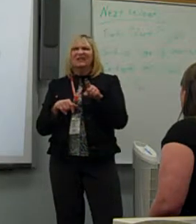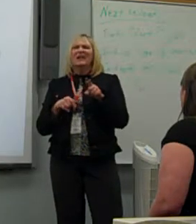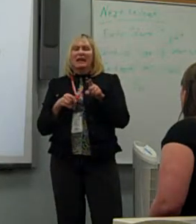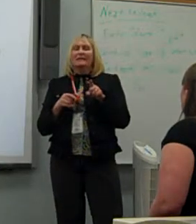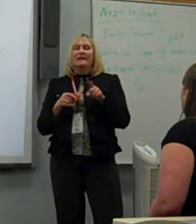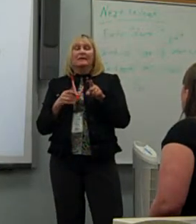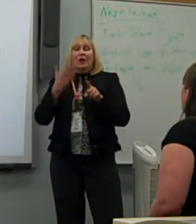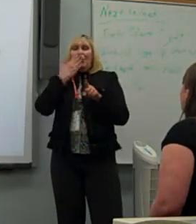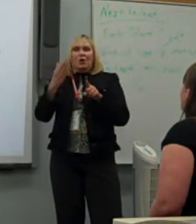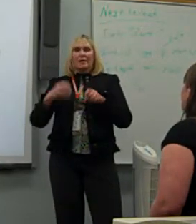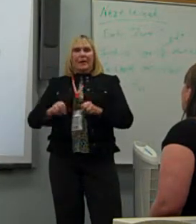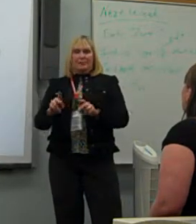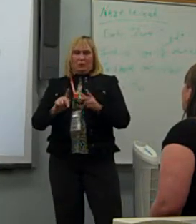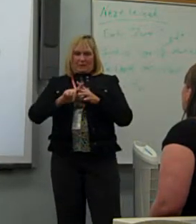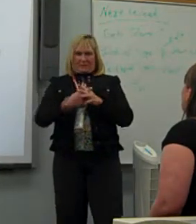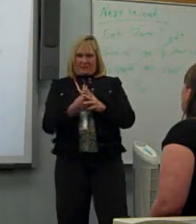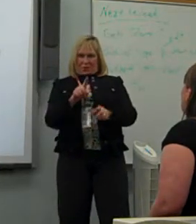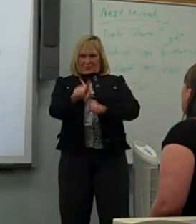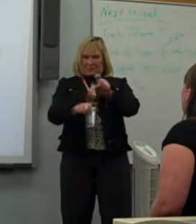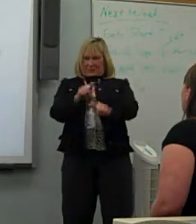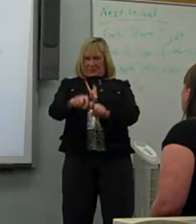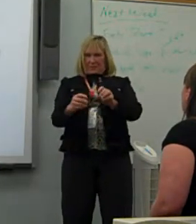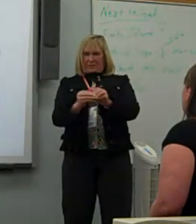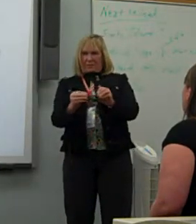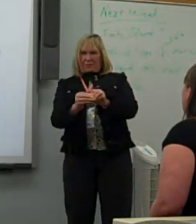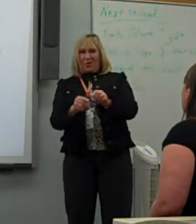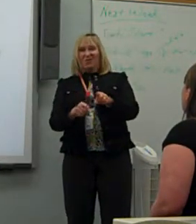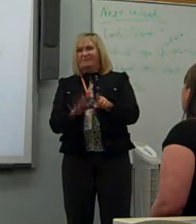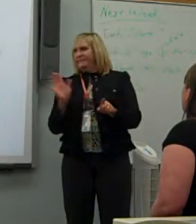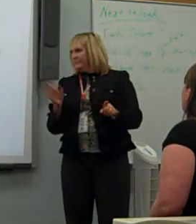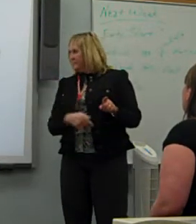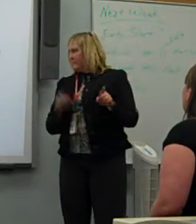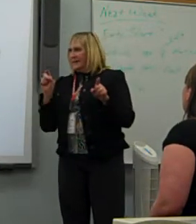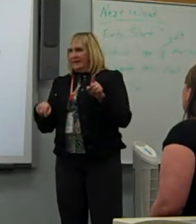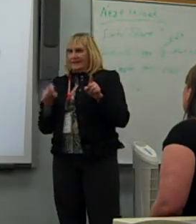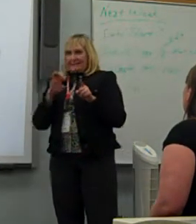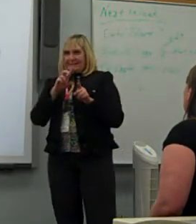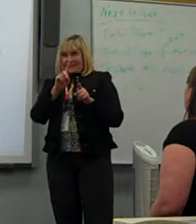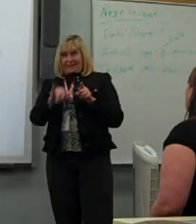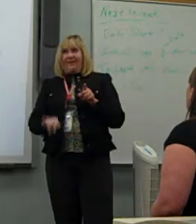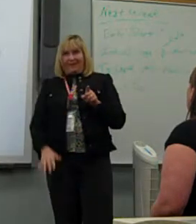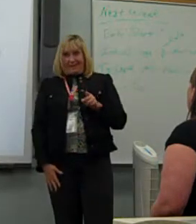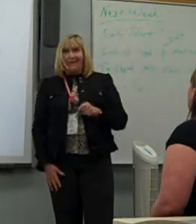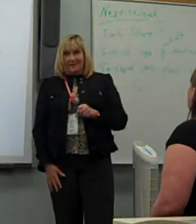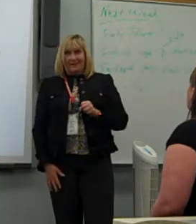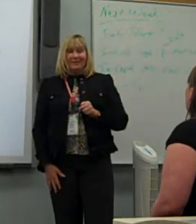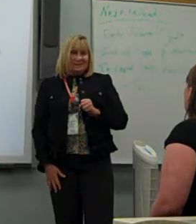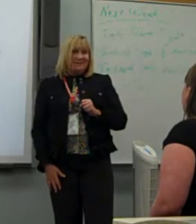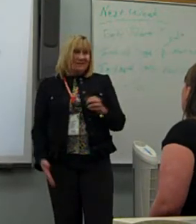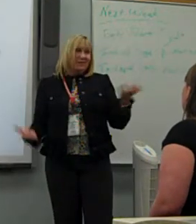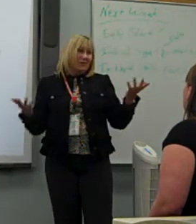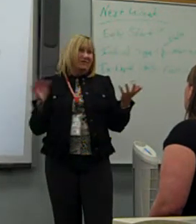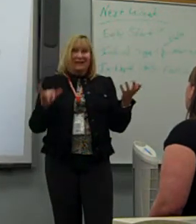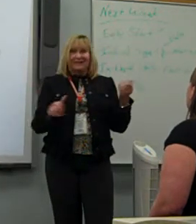And if I feel like there's something where I'm not understanding their language, that is a good opportunity to ask them more questions and maybe bring in a